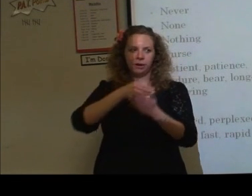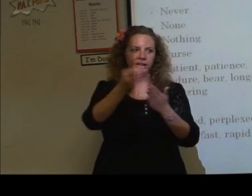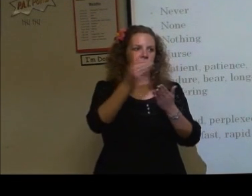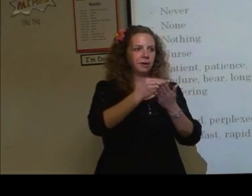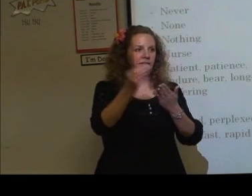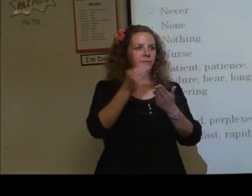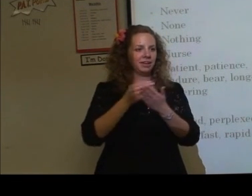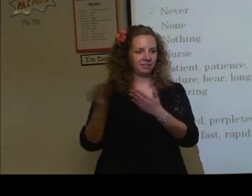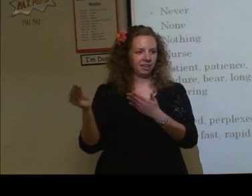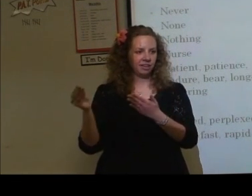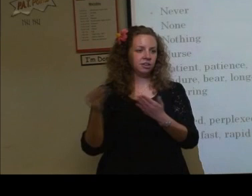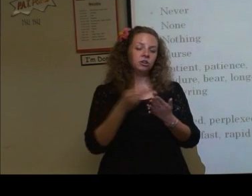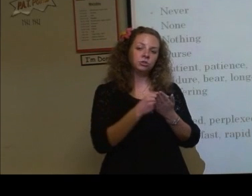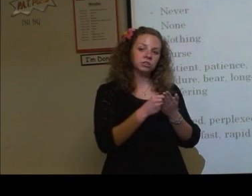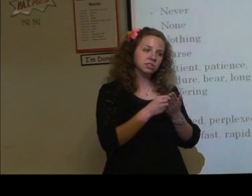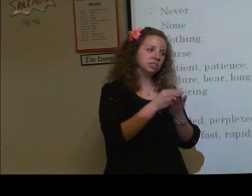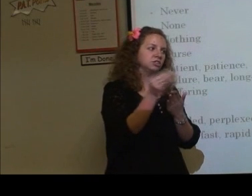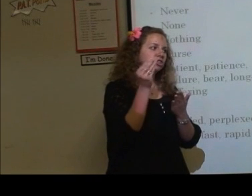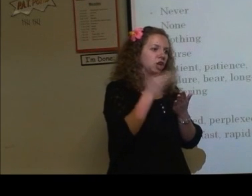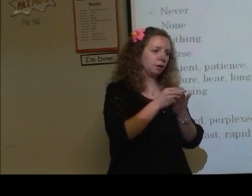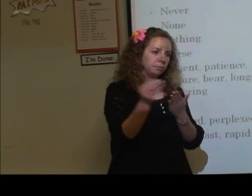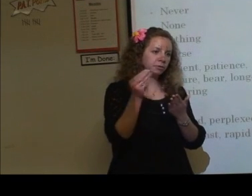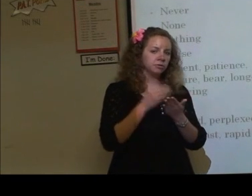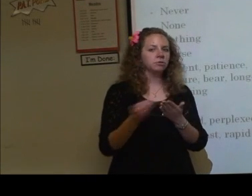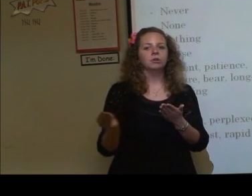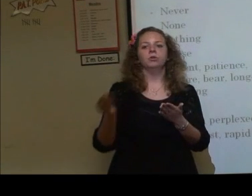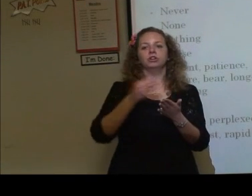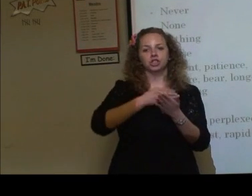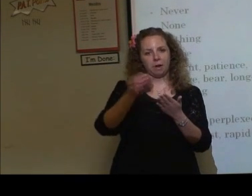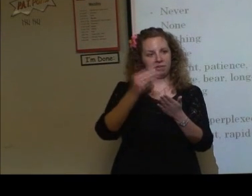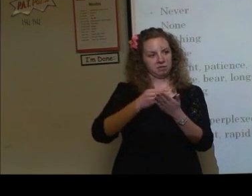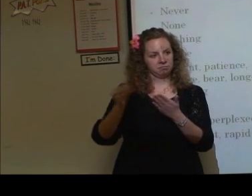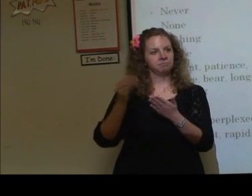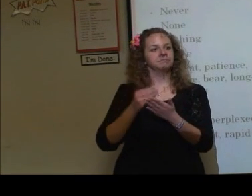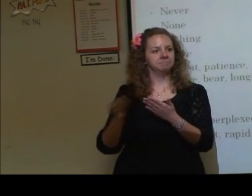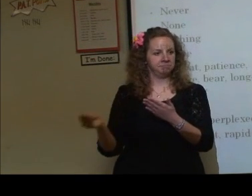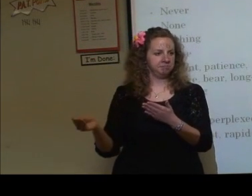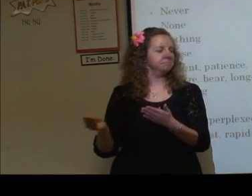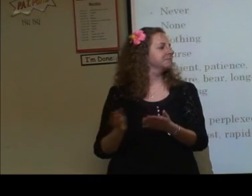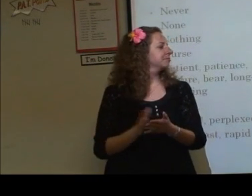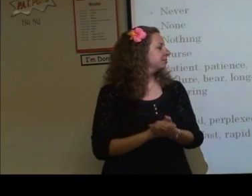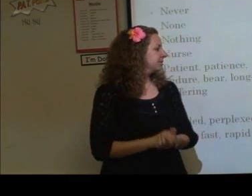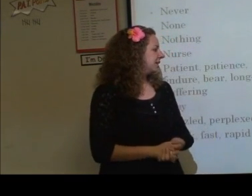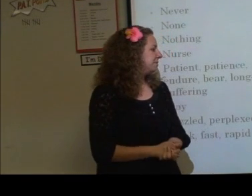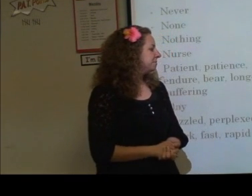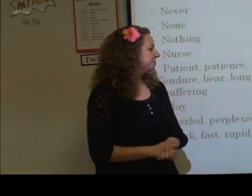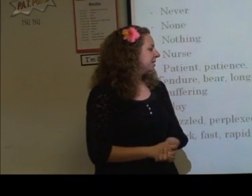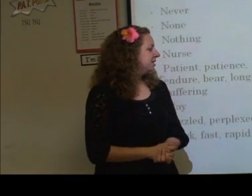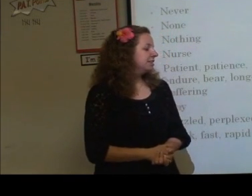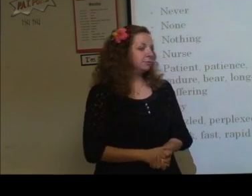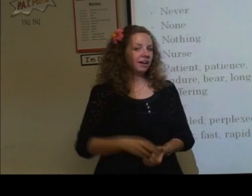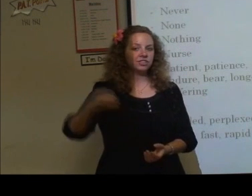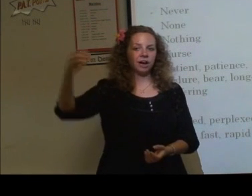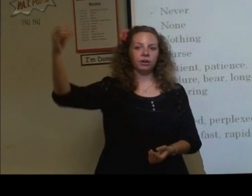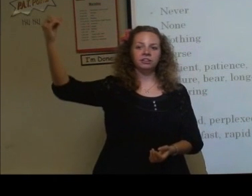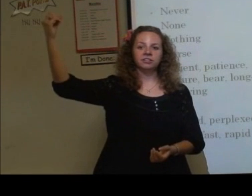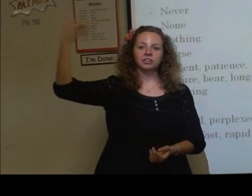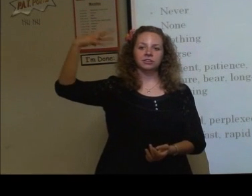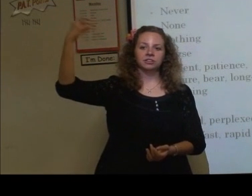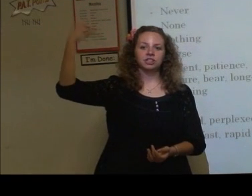buying, you're buying, you're buying. Okay. So this is to shop or shopping. Okay. We have shower,